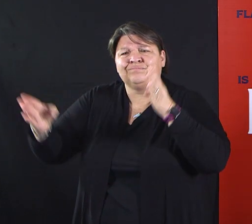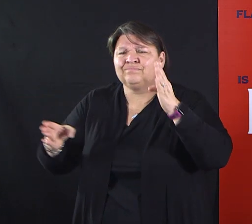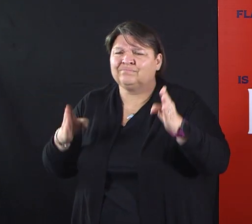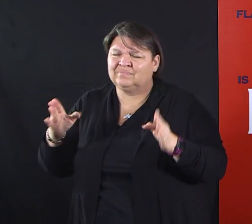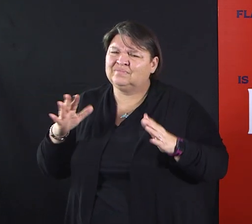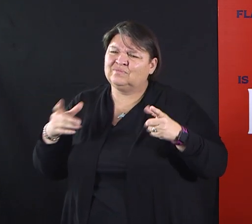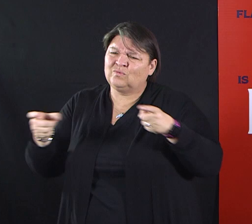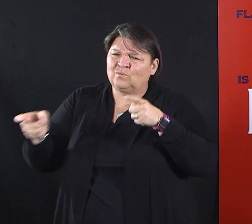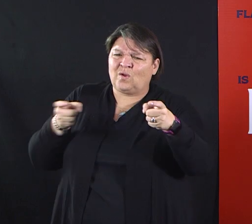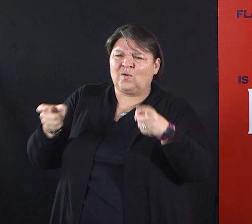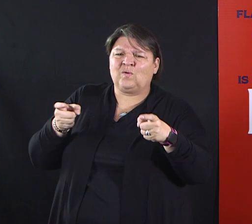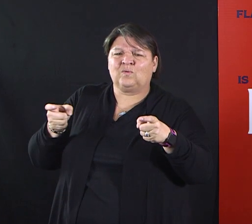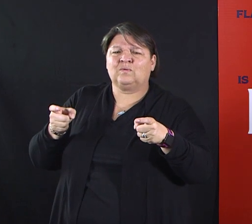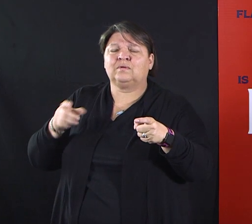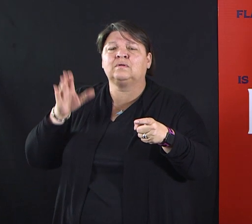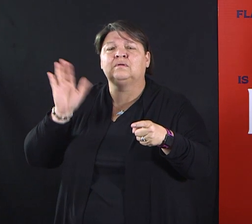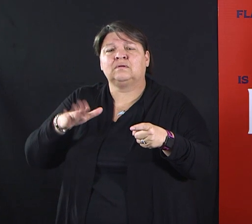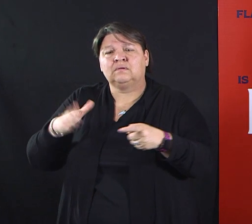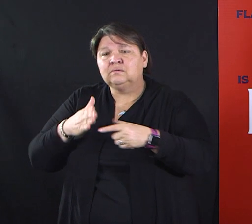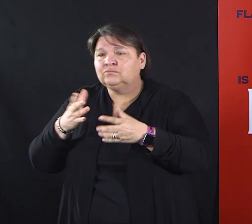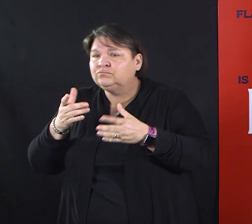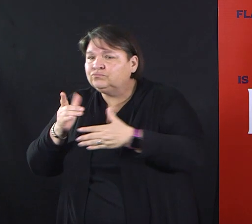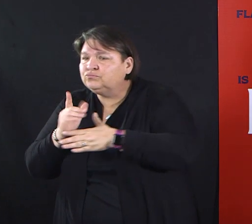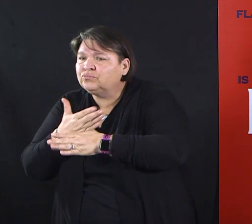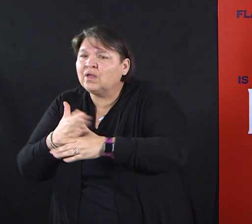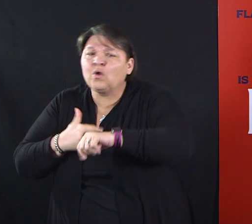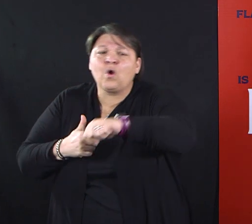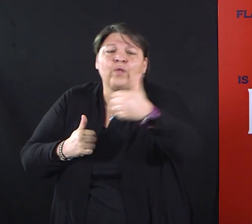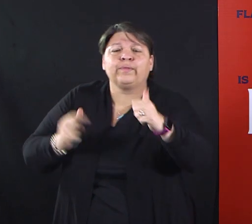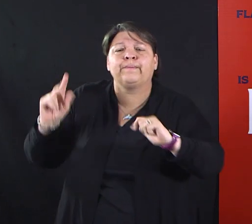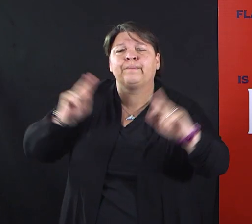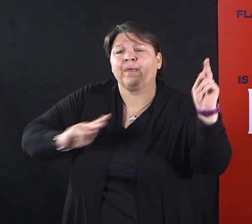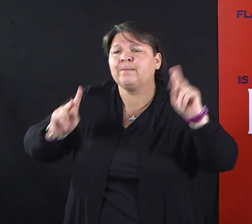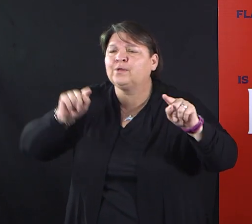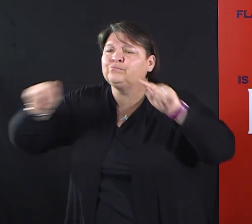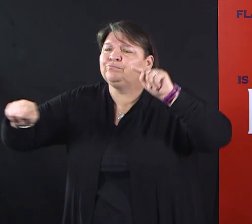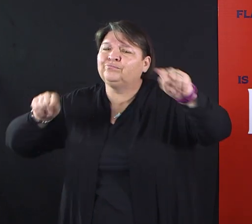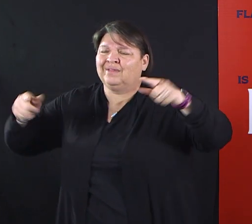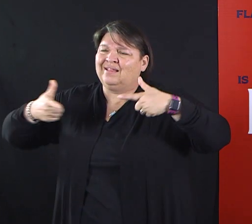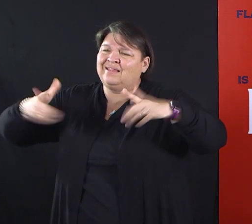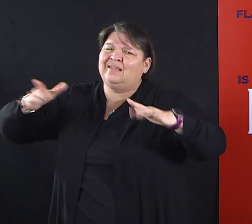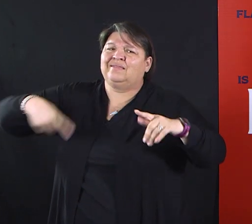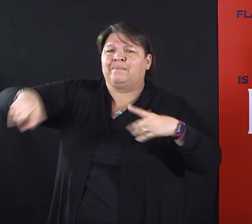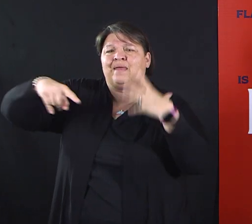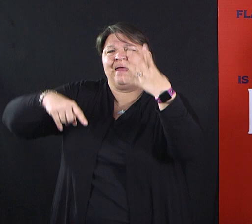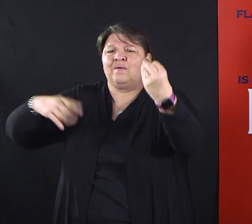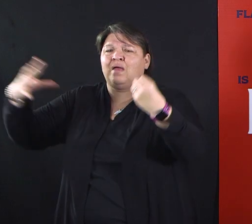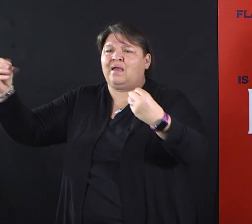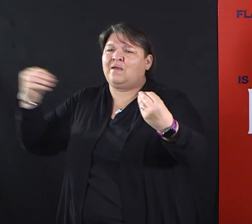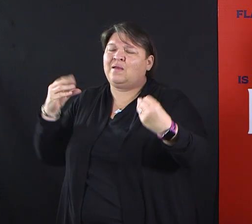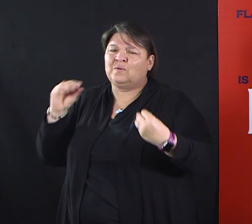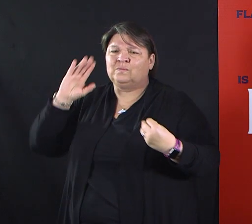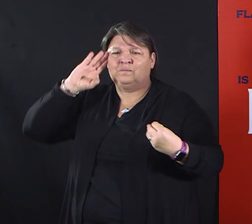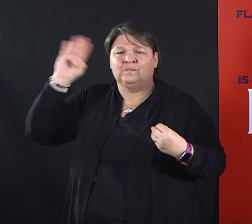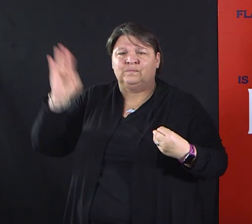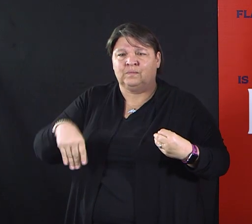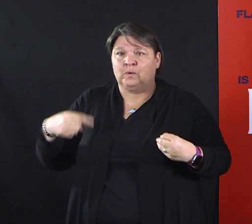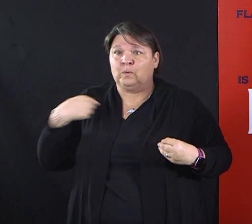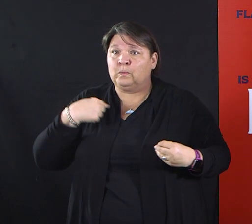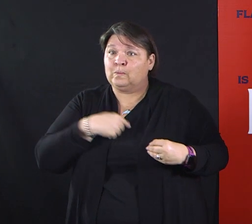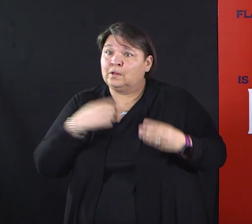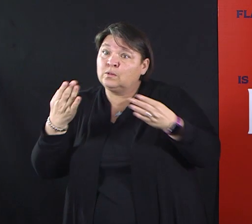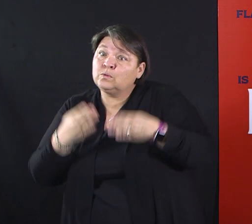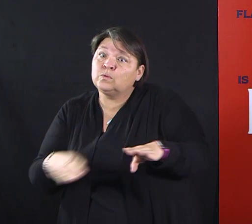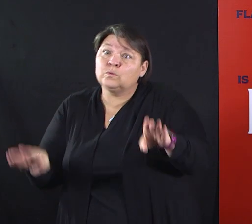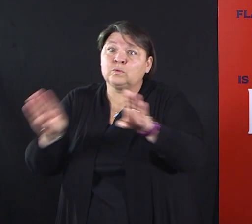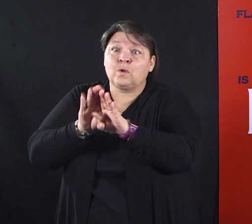will remain open. We don't see any need at this point in time to close those outdoor activities to allow folks to